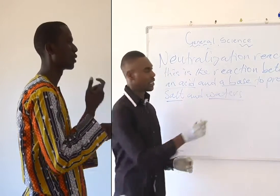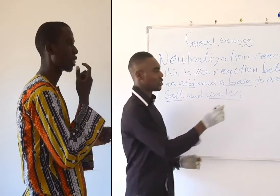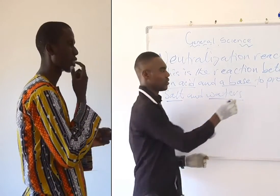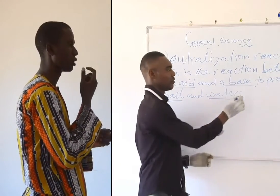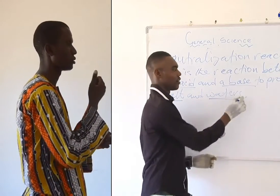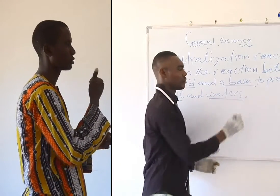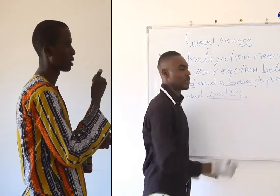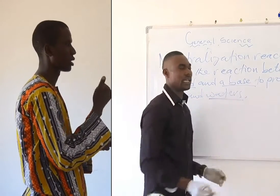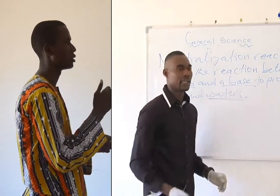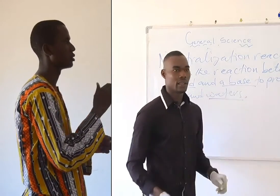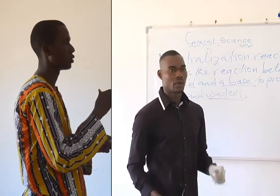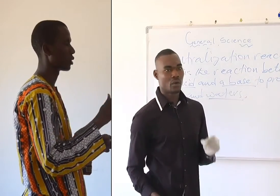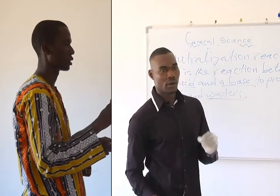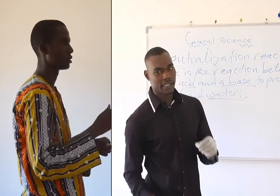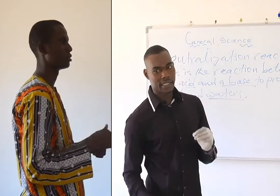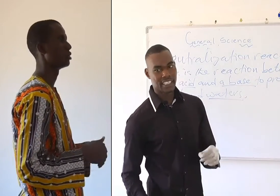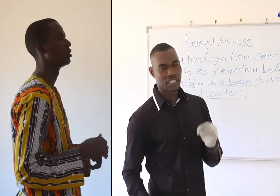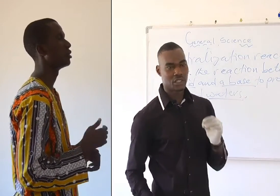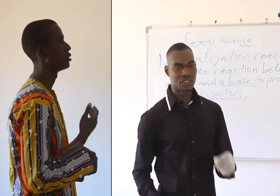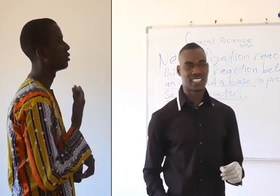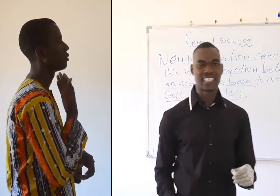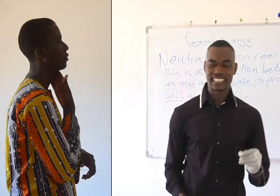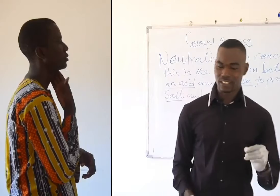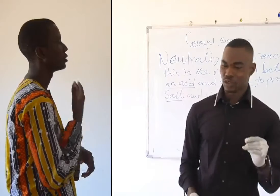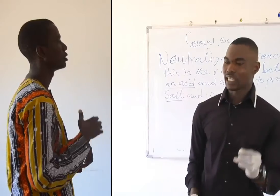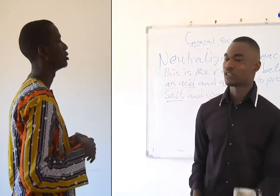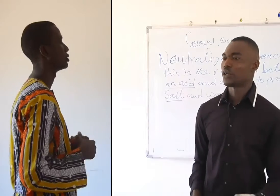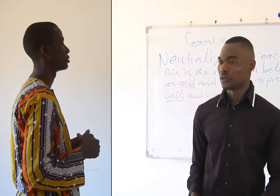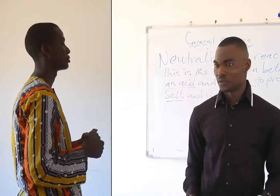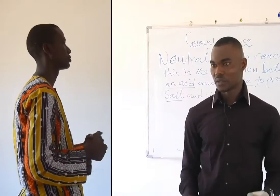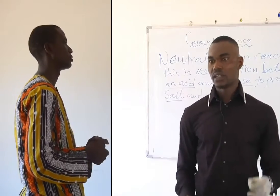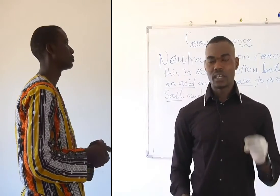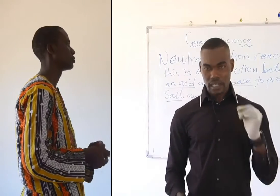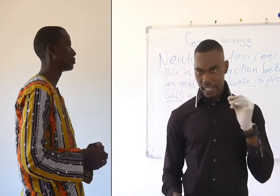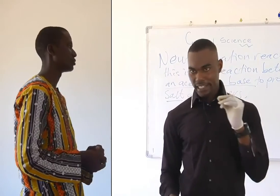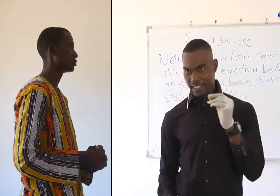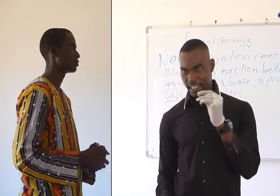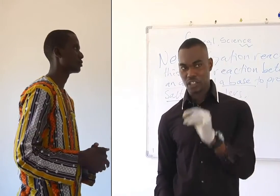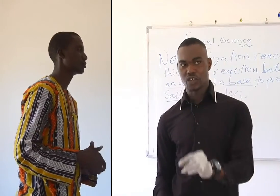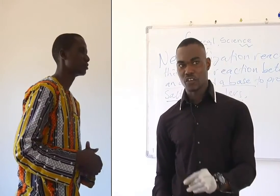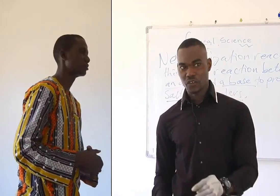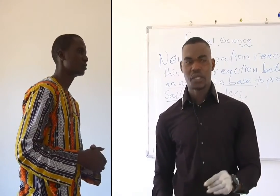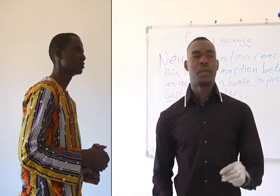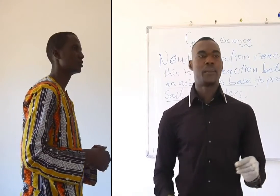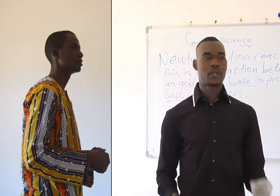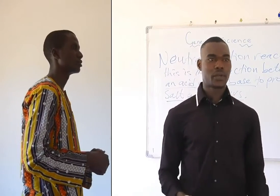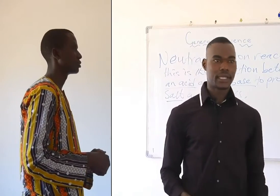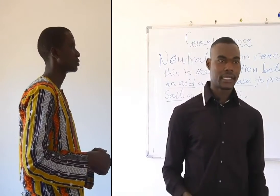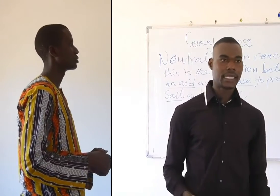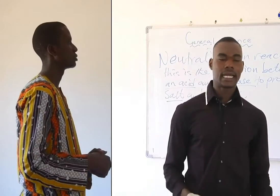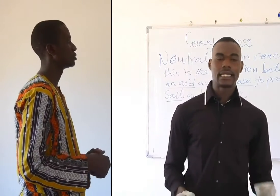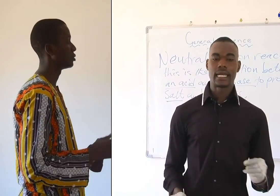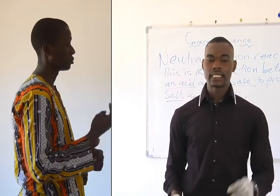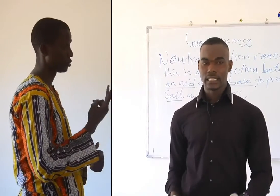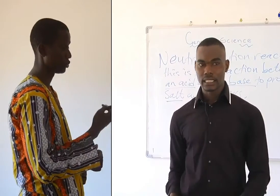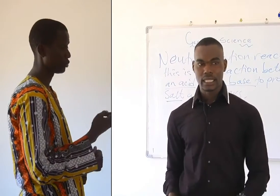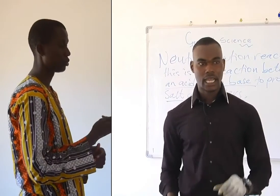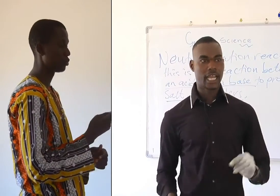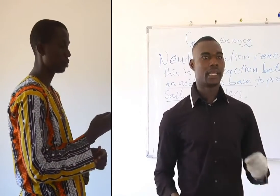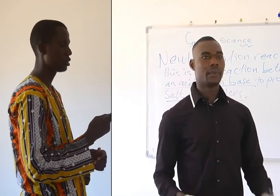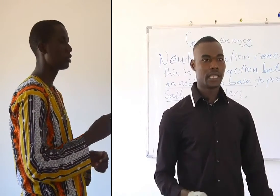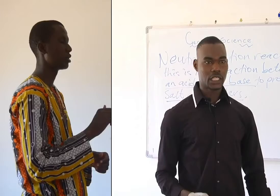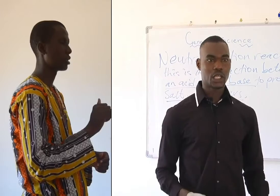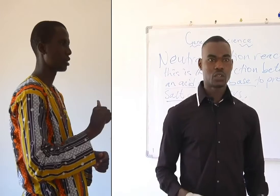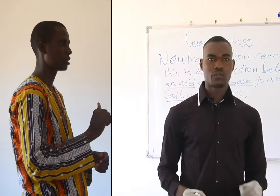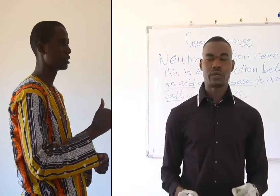this definition from today. What is neutralization reaction? It's the reaction between an acid